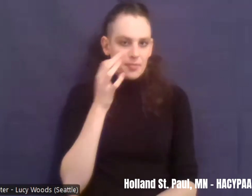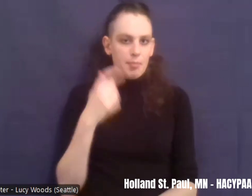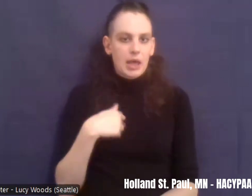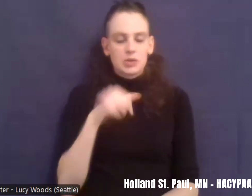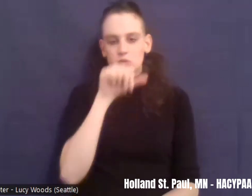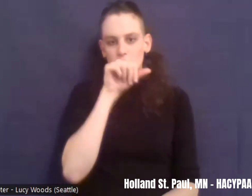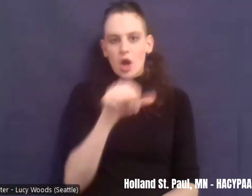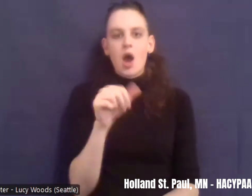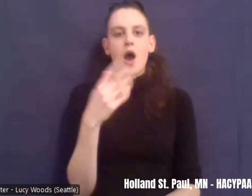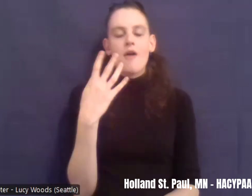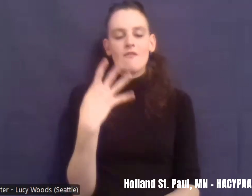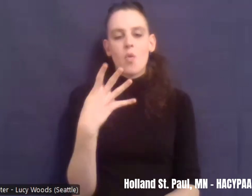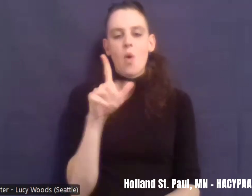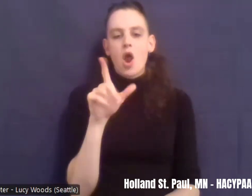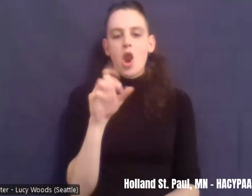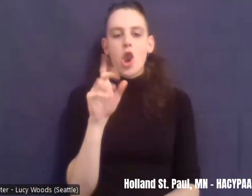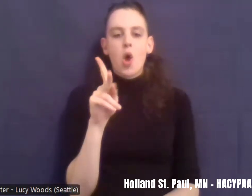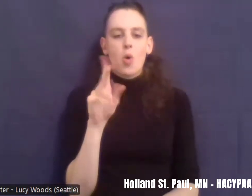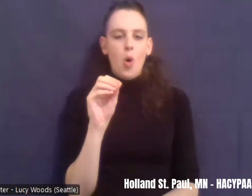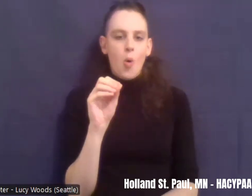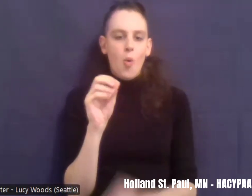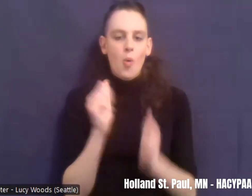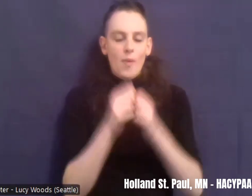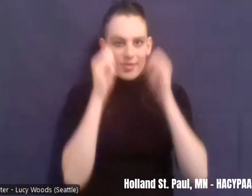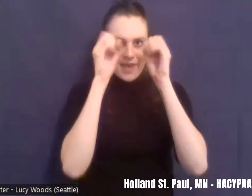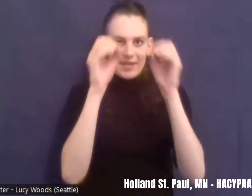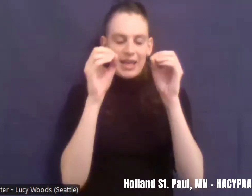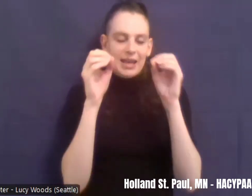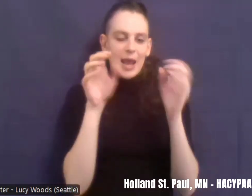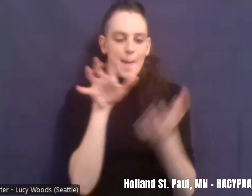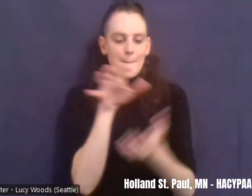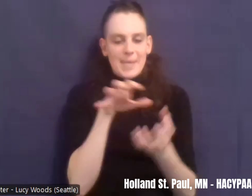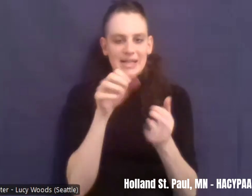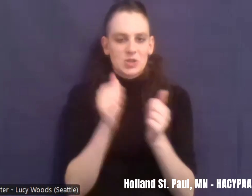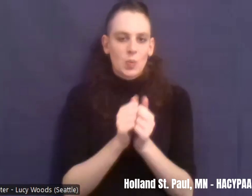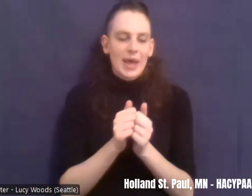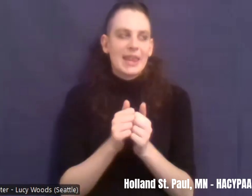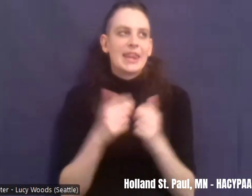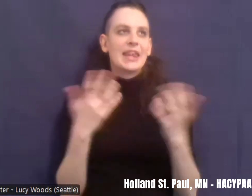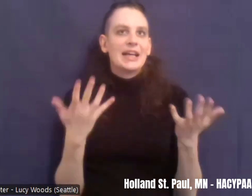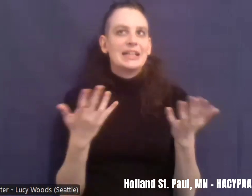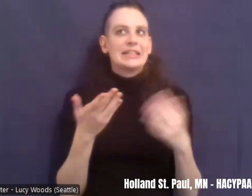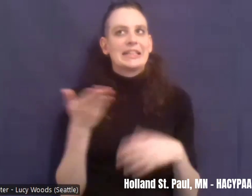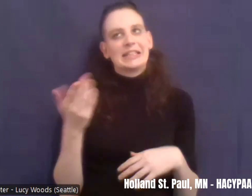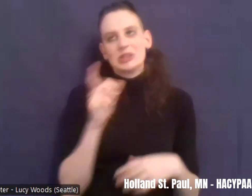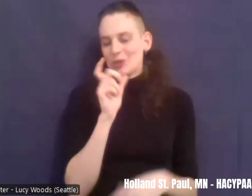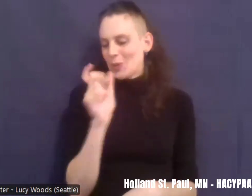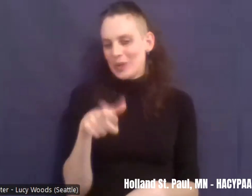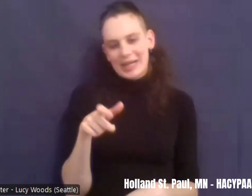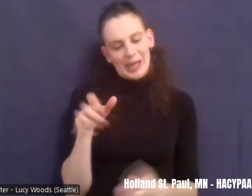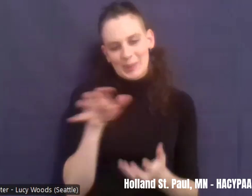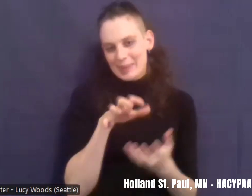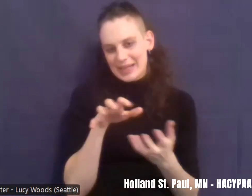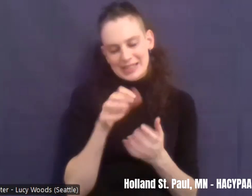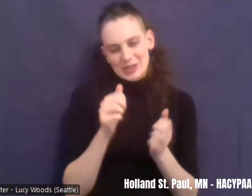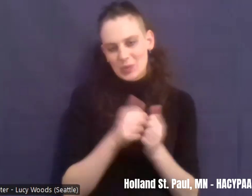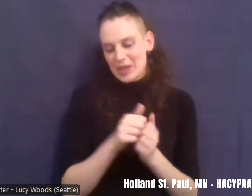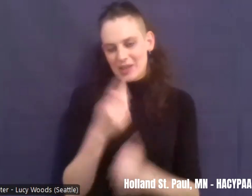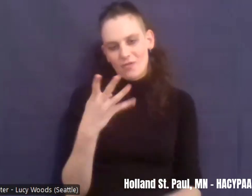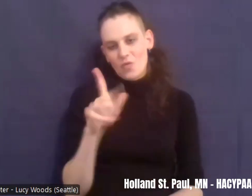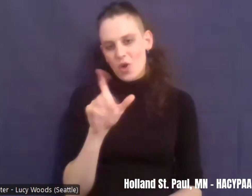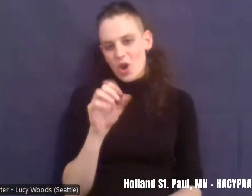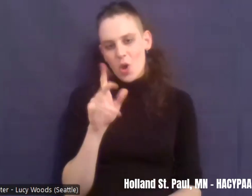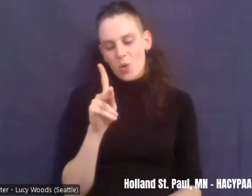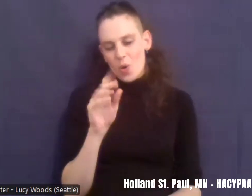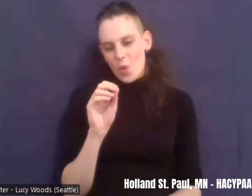with caffeine, and I really loved mixing it with things that like didn't need to be mixed with Four Loko with caffeine. So a lot of